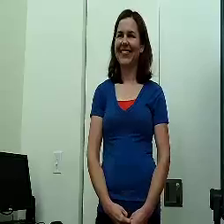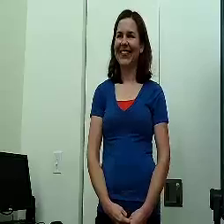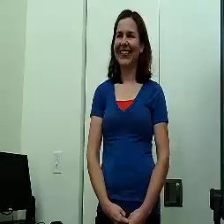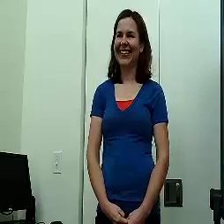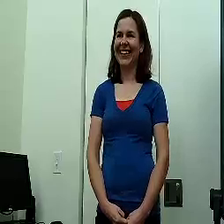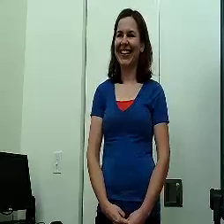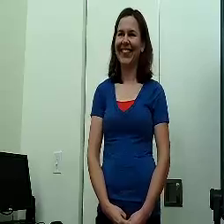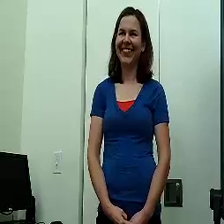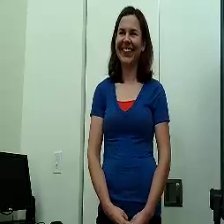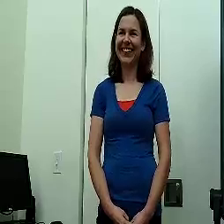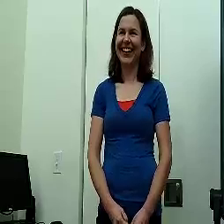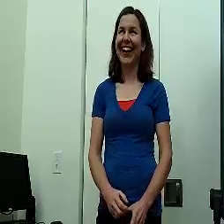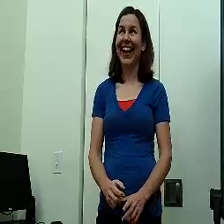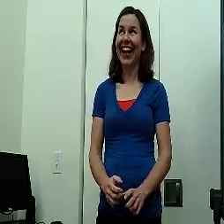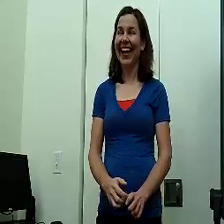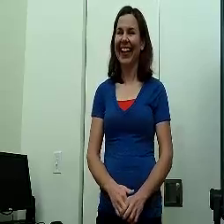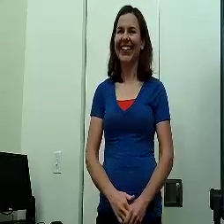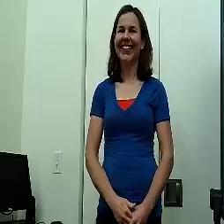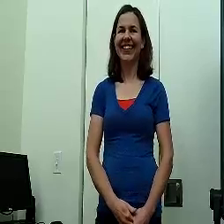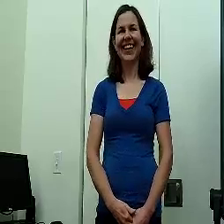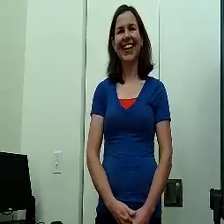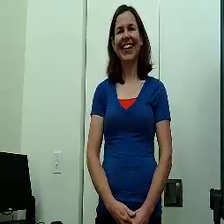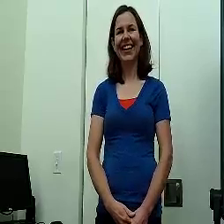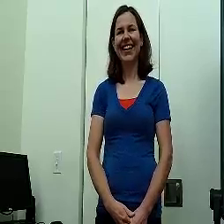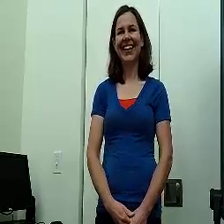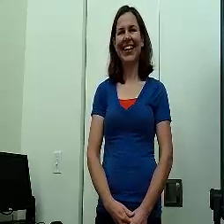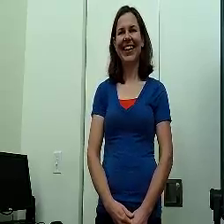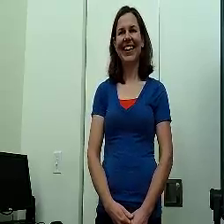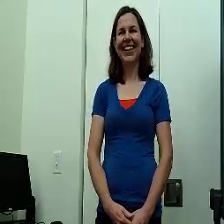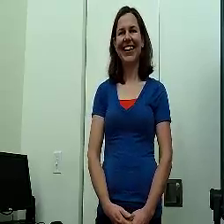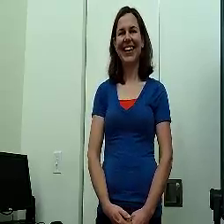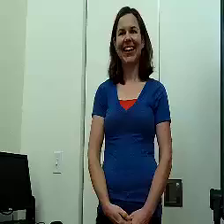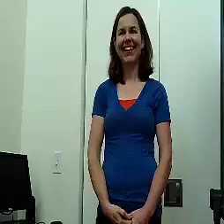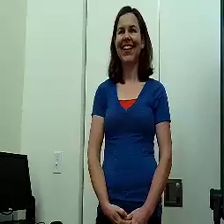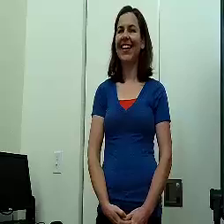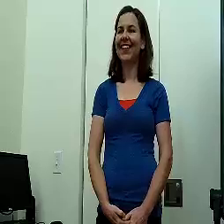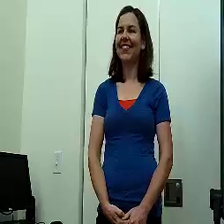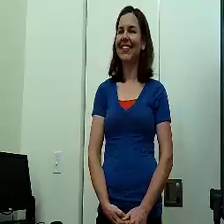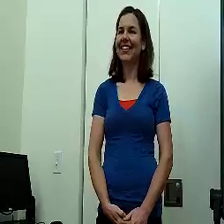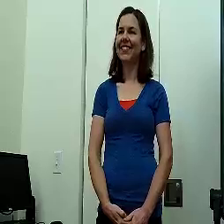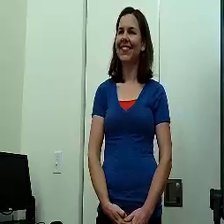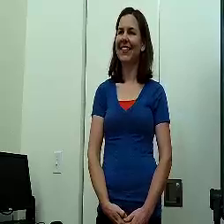Chris is thinking through it. He's like, I think I got it. Okay. I think I got this one. Okay, Chris, can you show us?